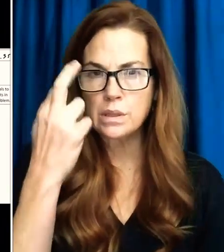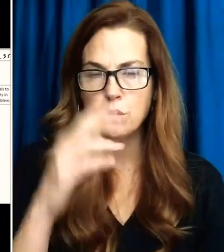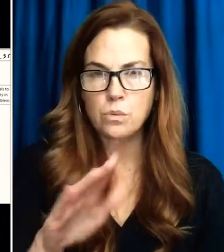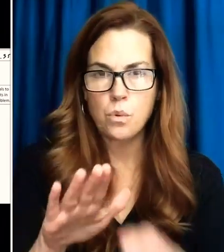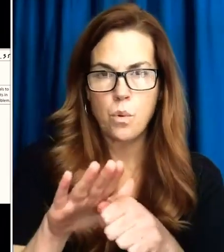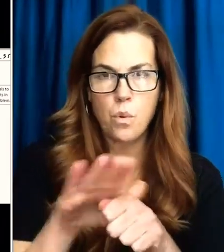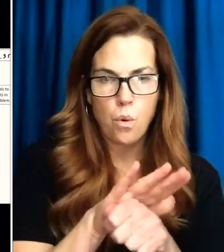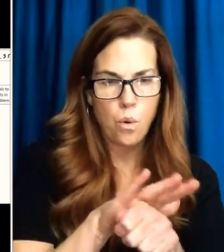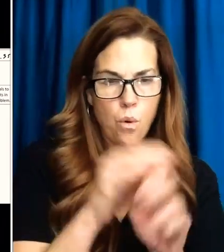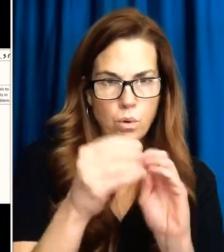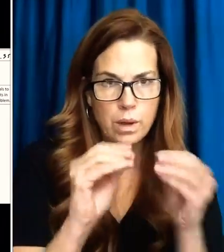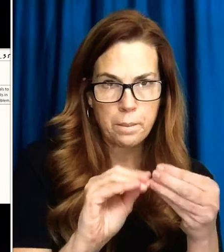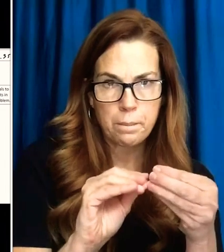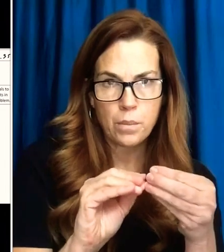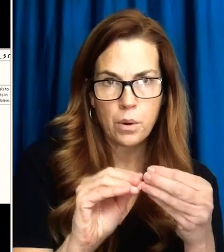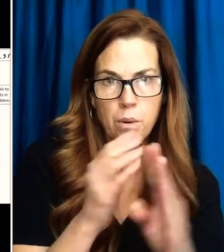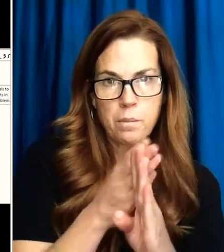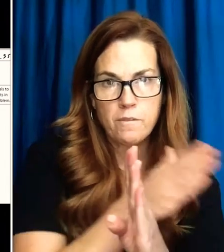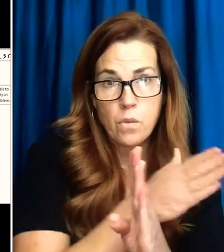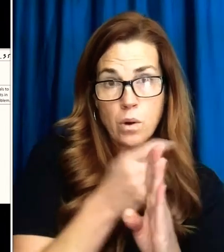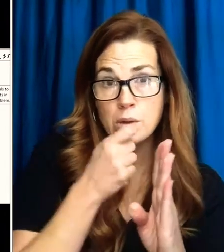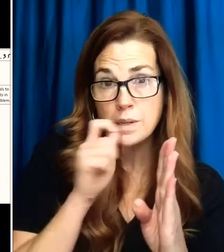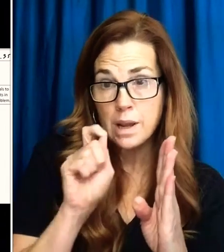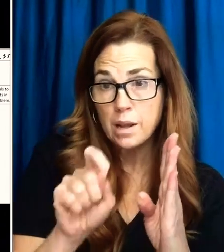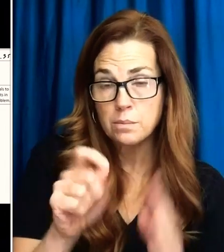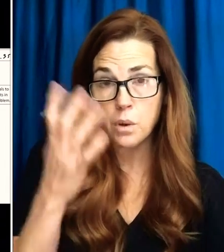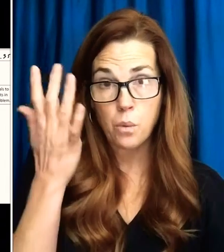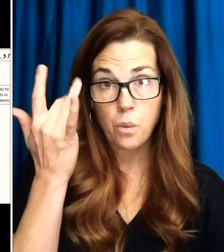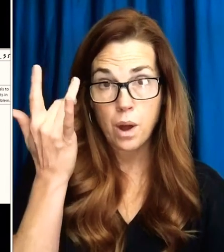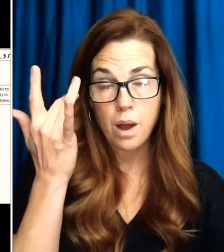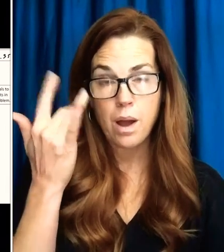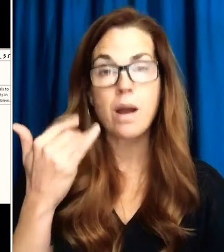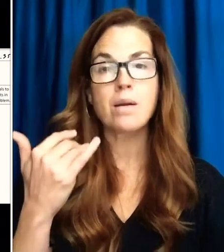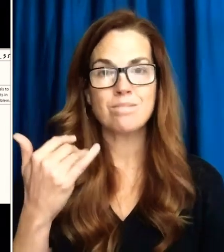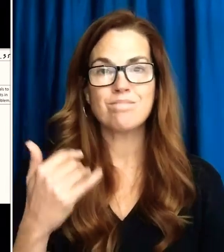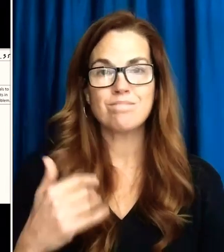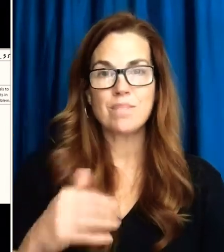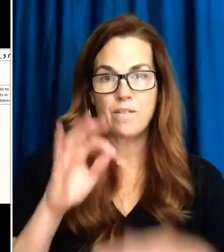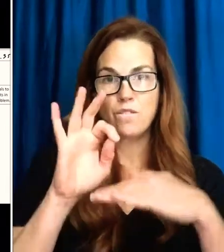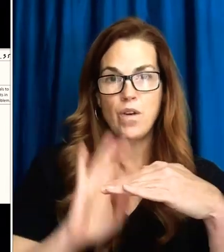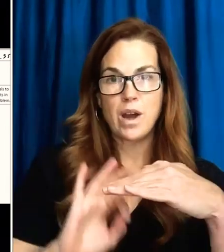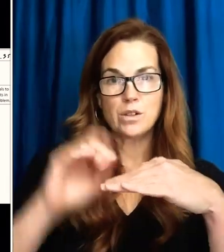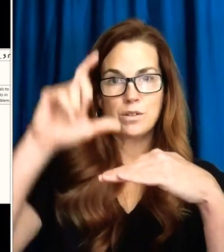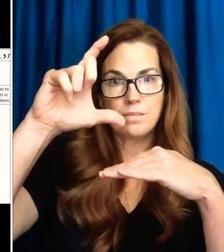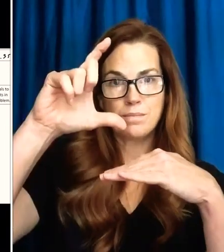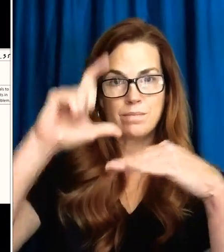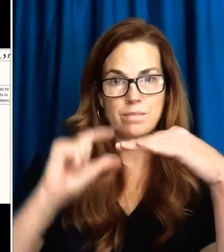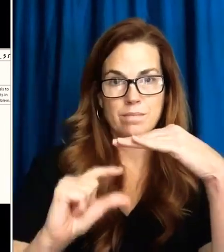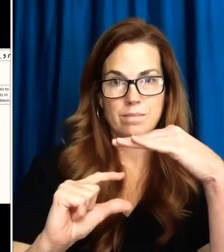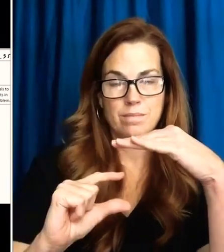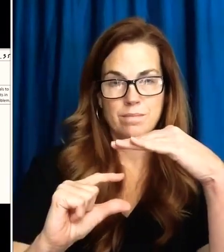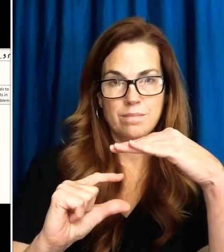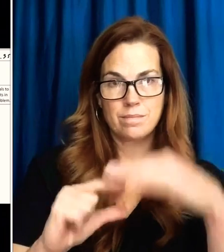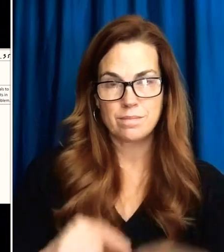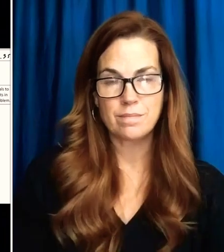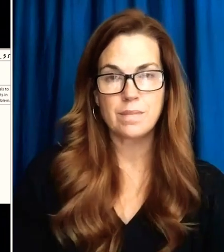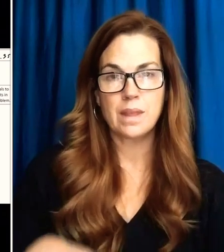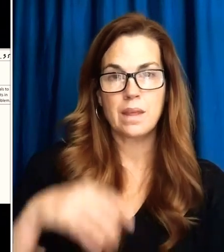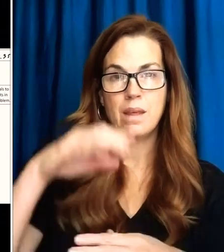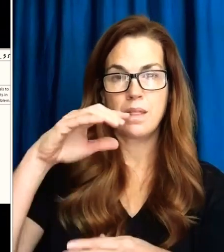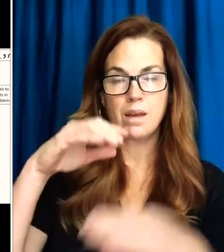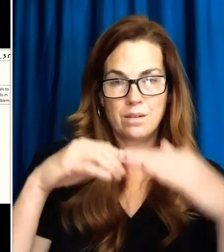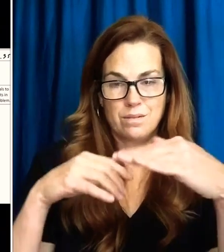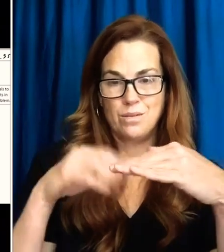decimal is because the top number, the numerator, is larger than my divisor. If this number is ever bigger than what I'm dividing